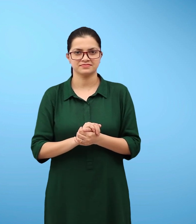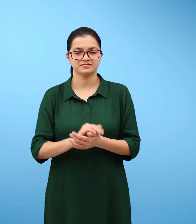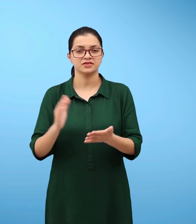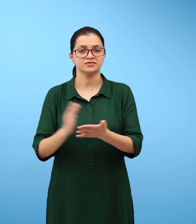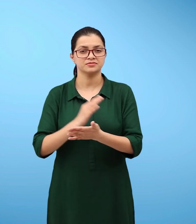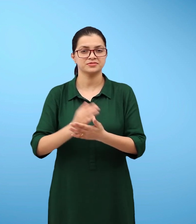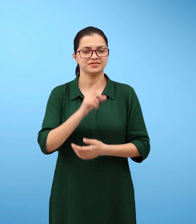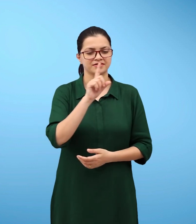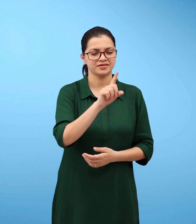Page number